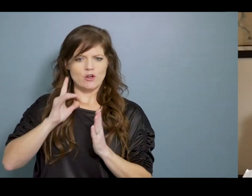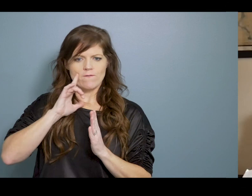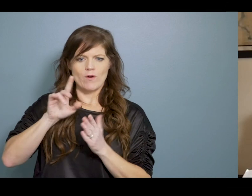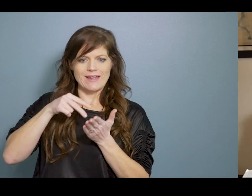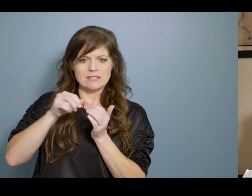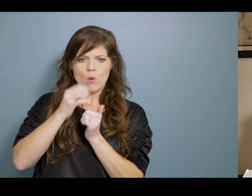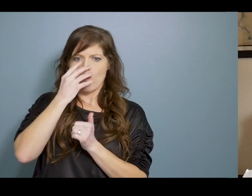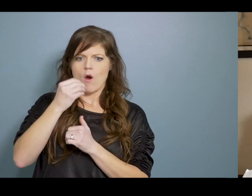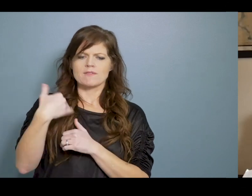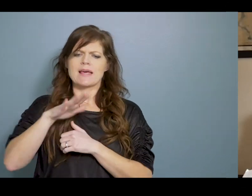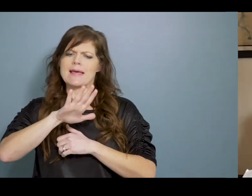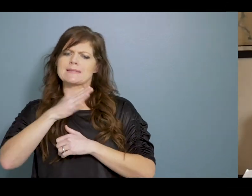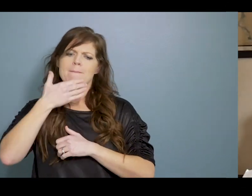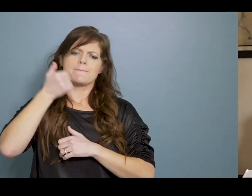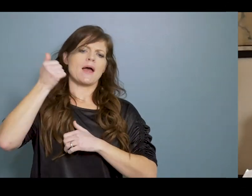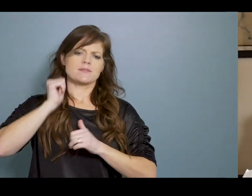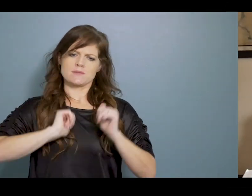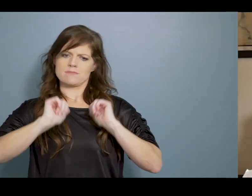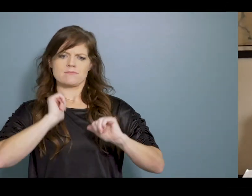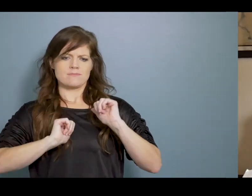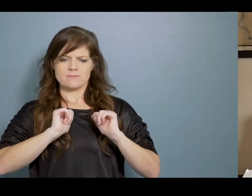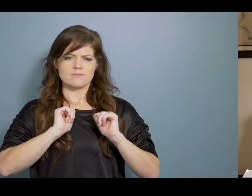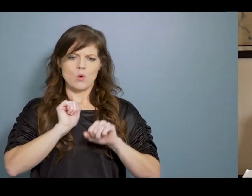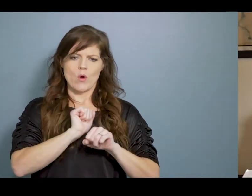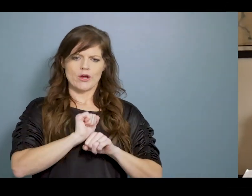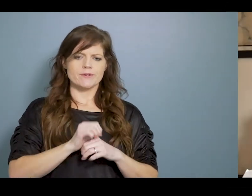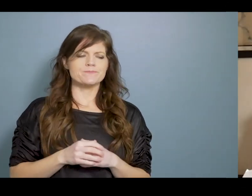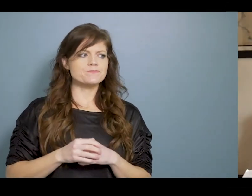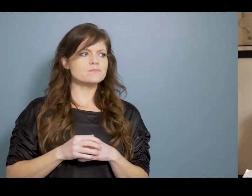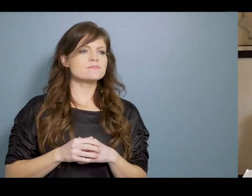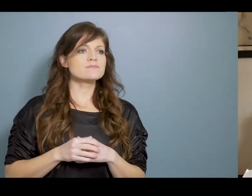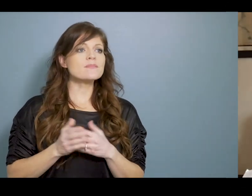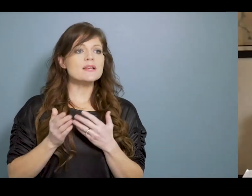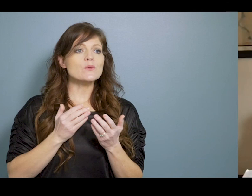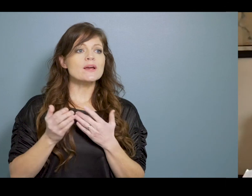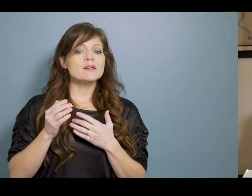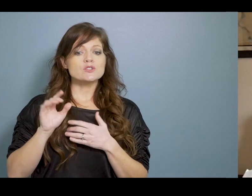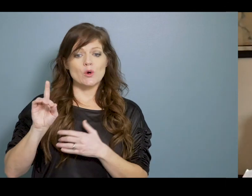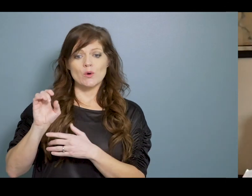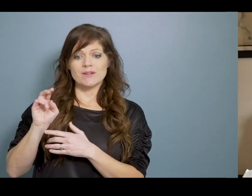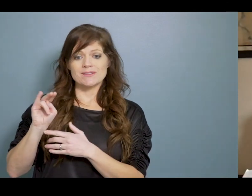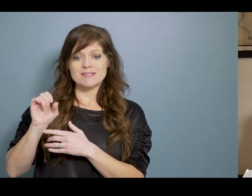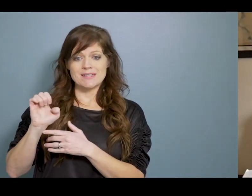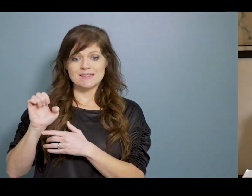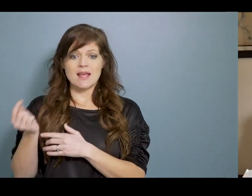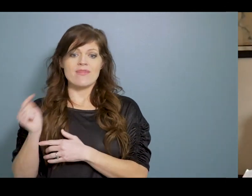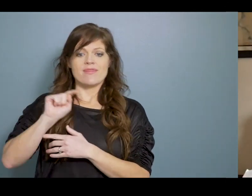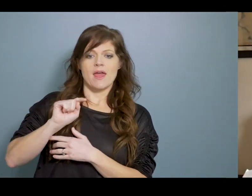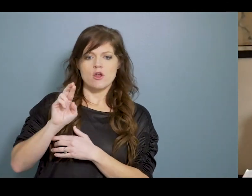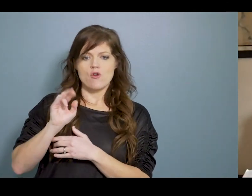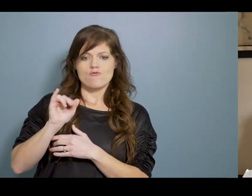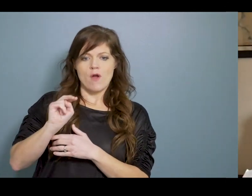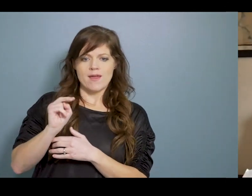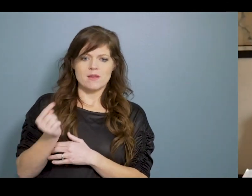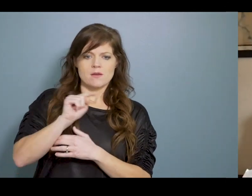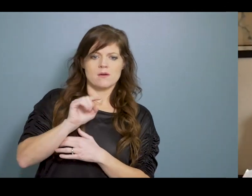to start with you. And then just to give everybody else a little heads up, I'm going to come around the horn the way you are on my screen with Ryan, Carl,